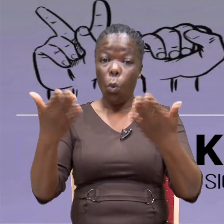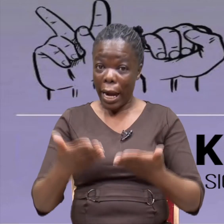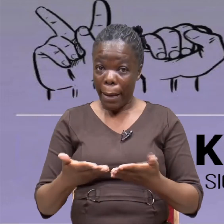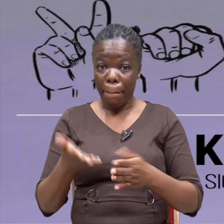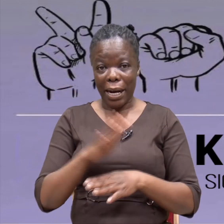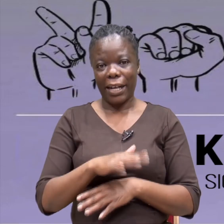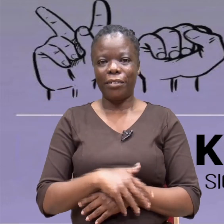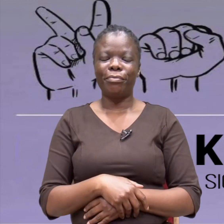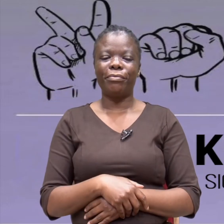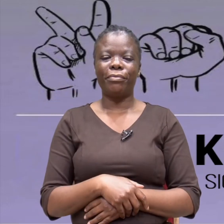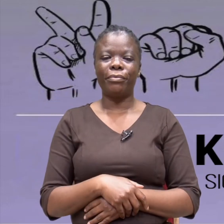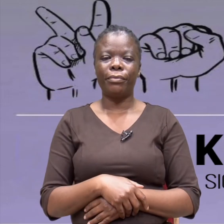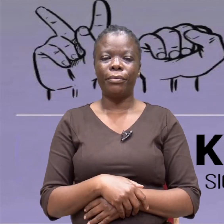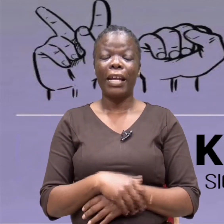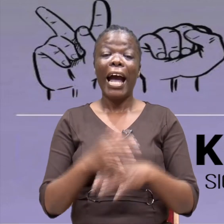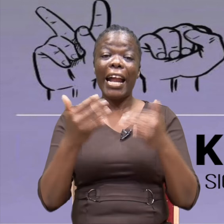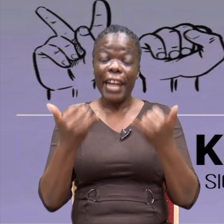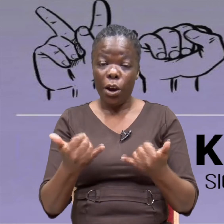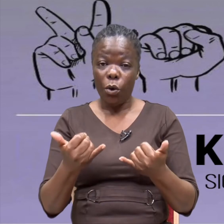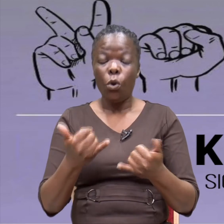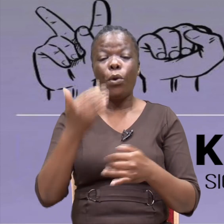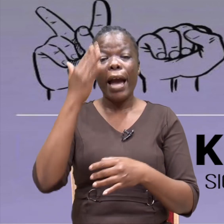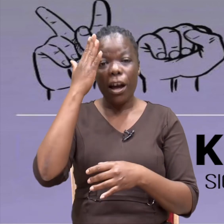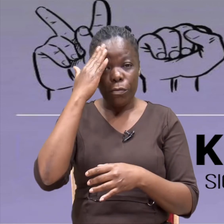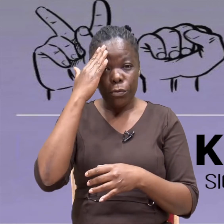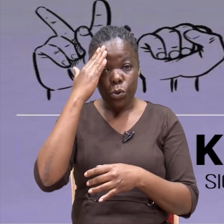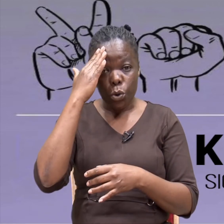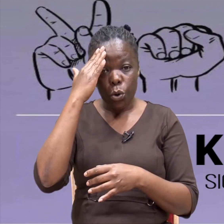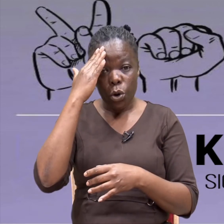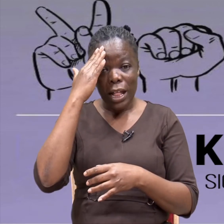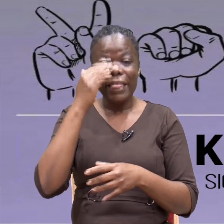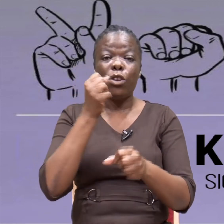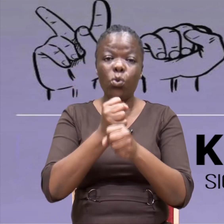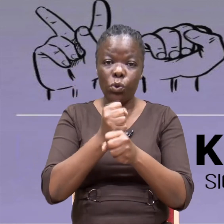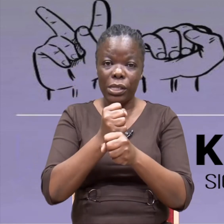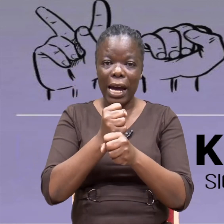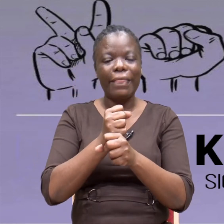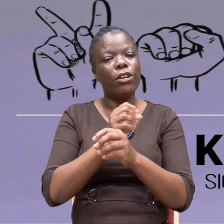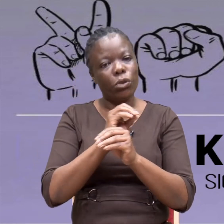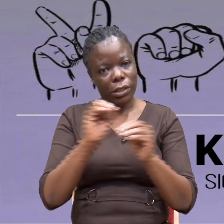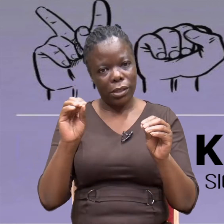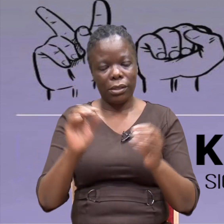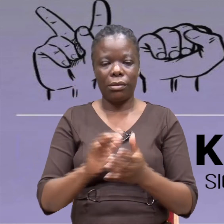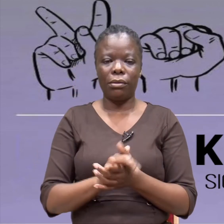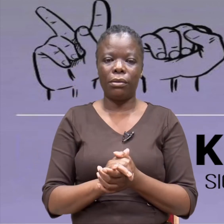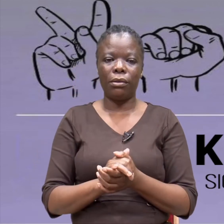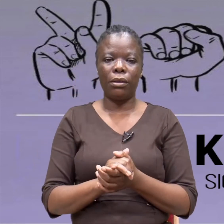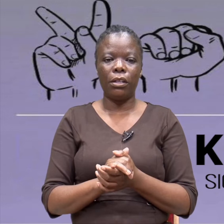Welcome back. And now we have to know the do's and the don'ts. So